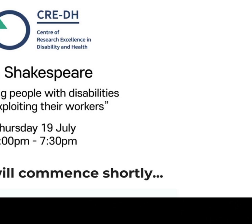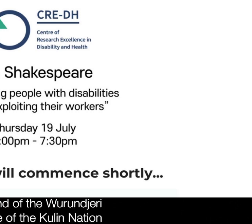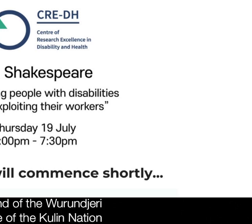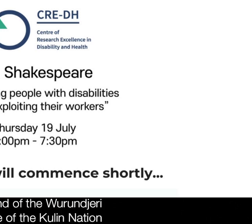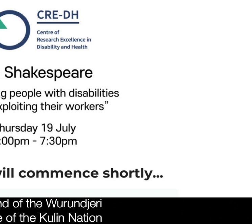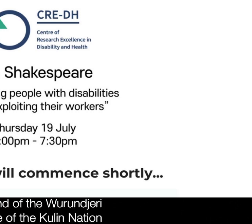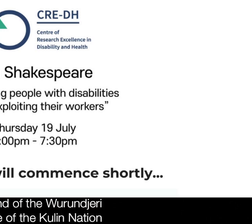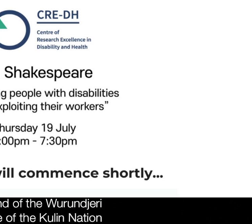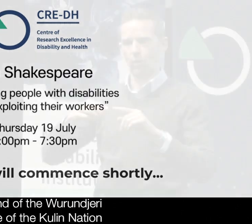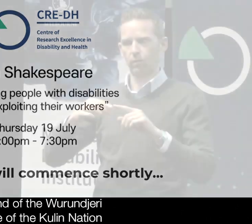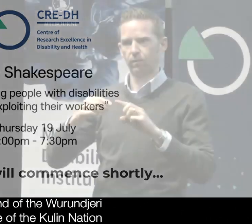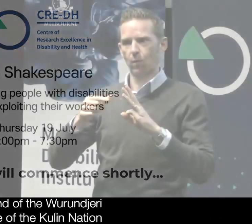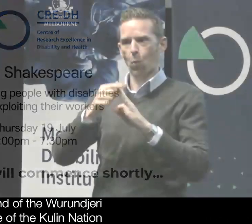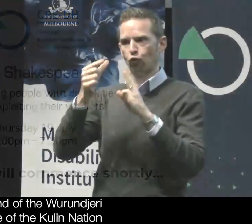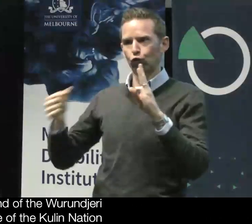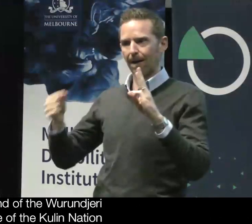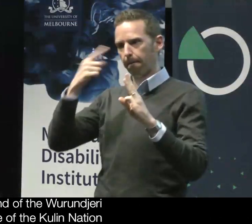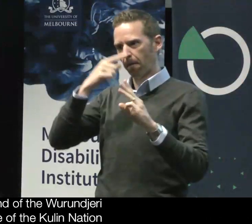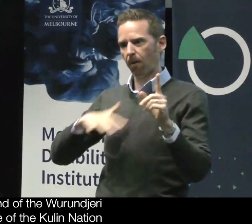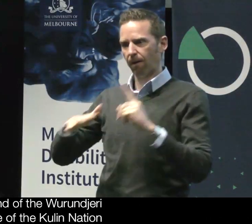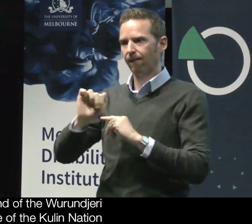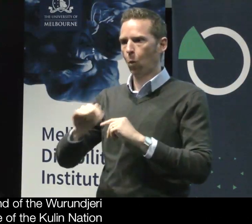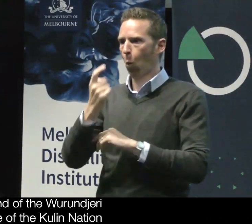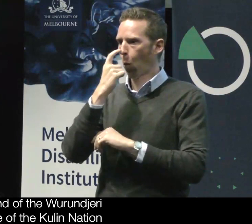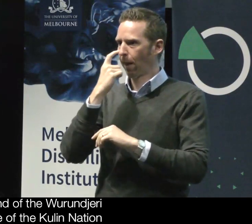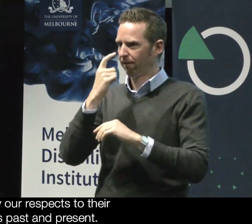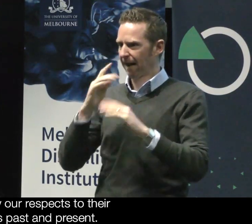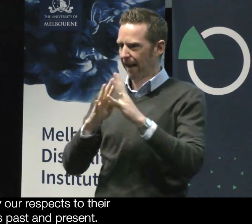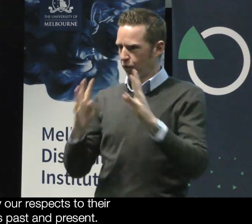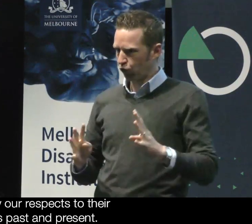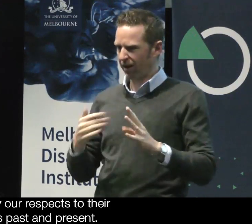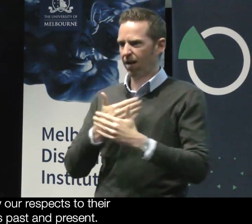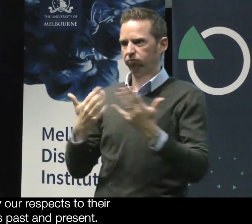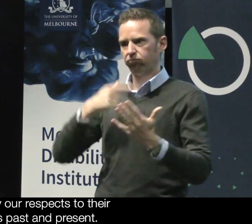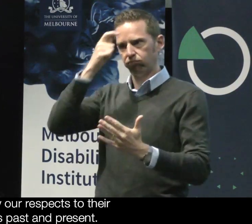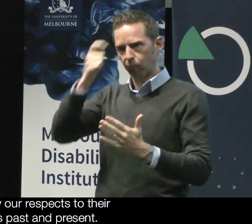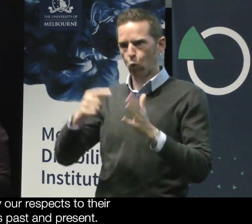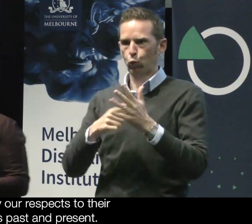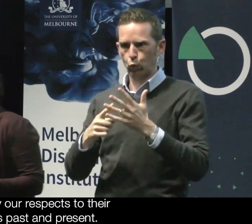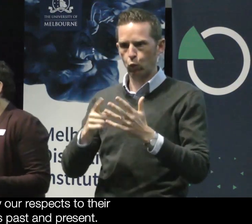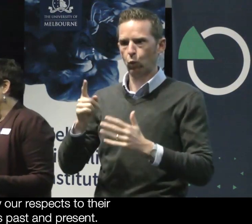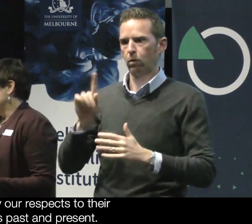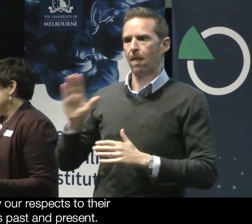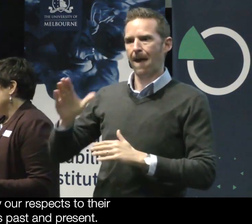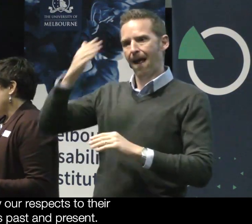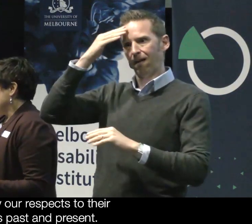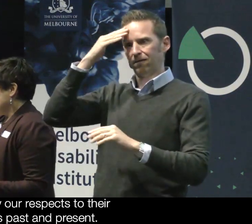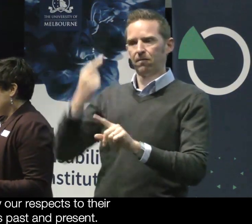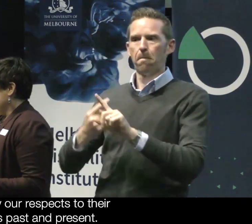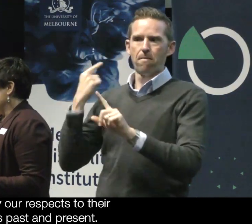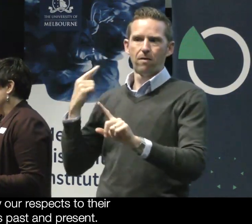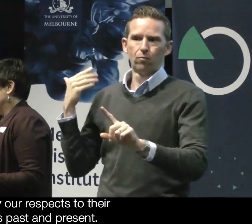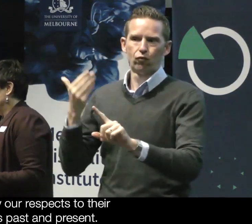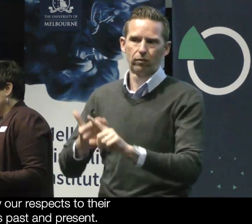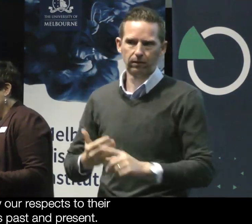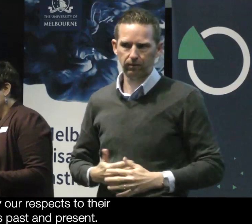of the Wurundjeri people of the Kulin Nation, and pay our respects to their elders past